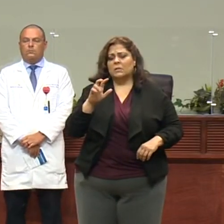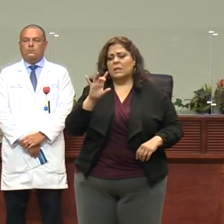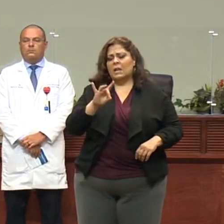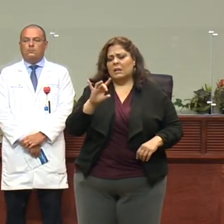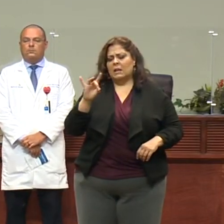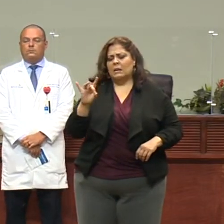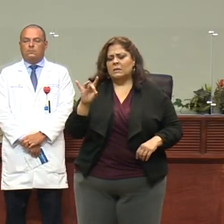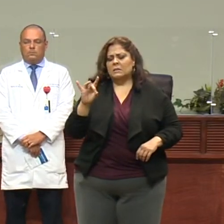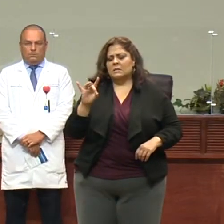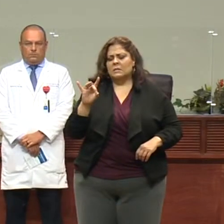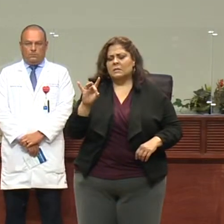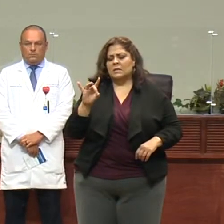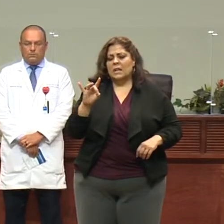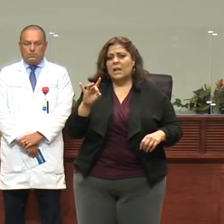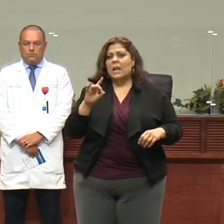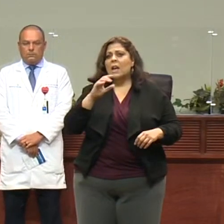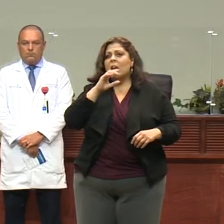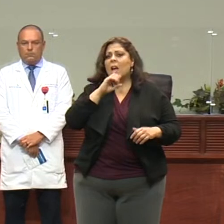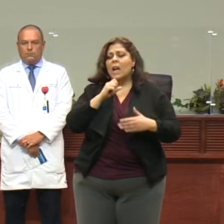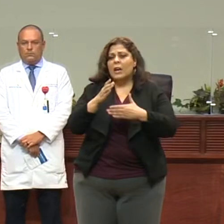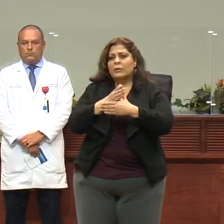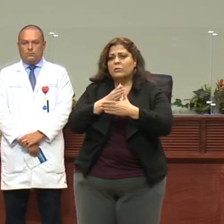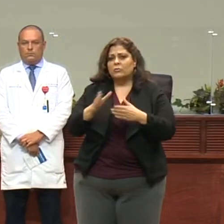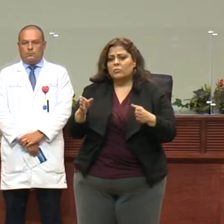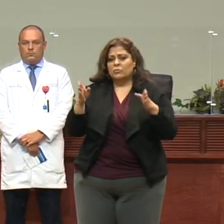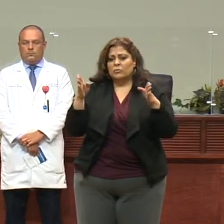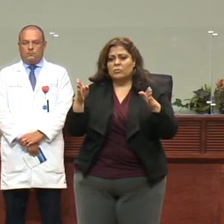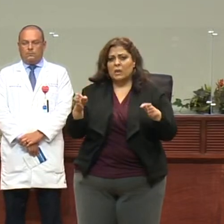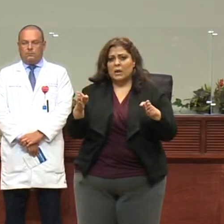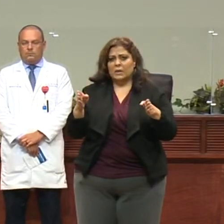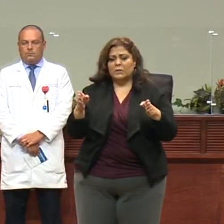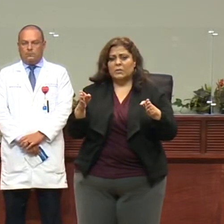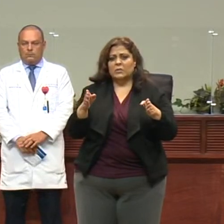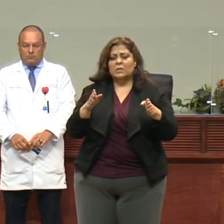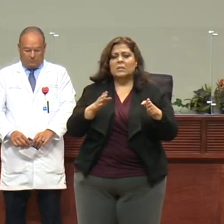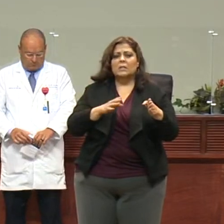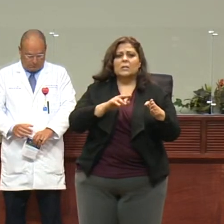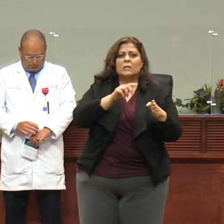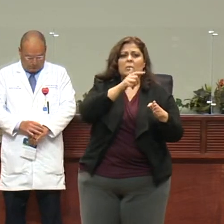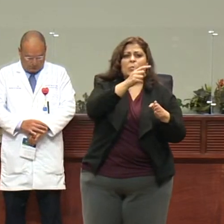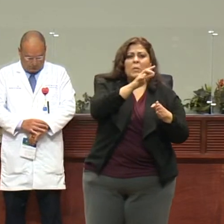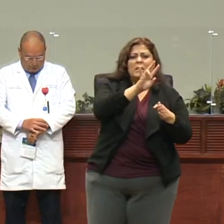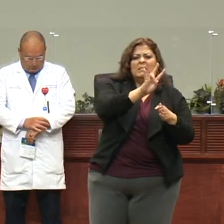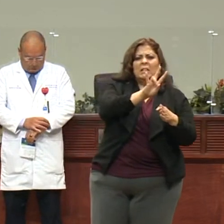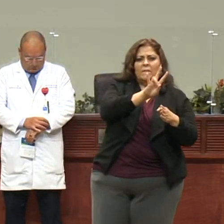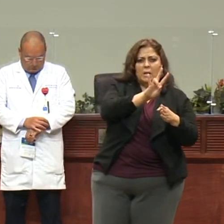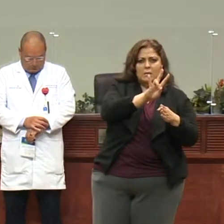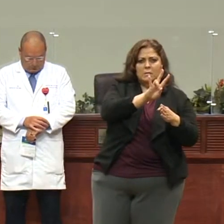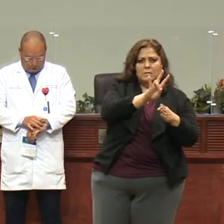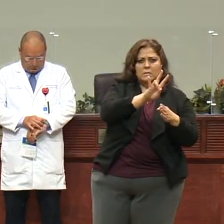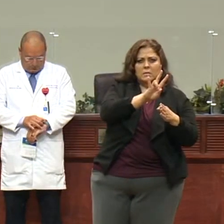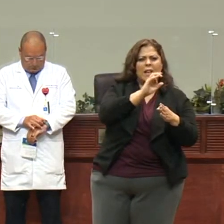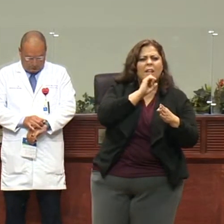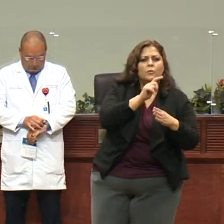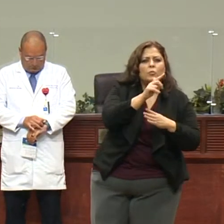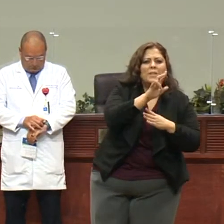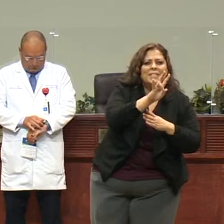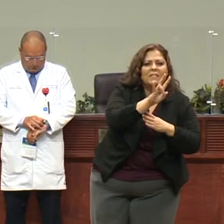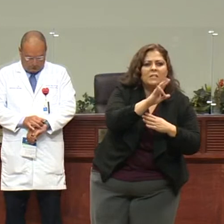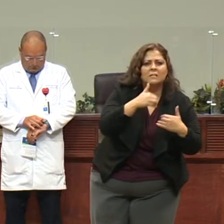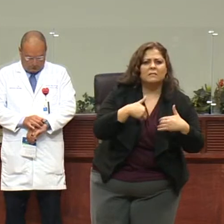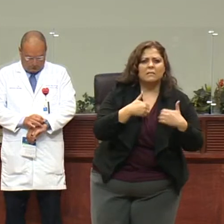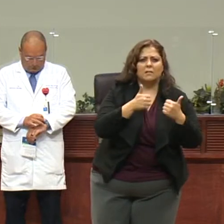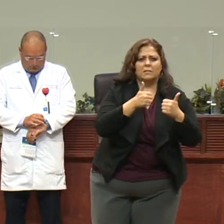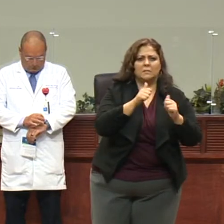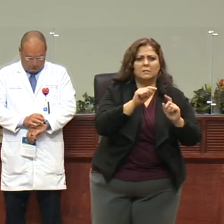1,388, and the range of those deaths that we are reporting is 27 years old, that was the youngest